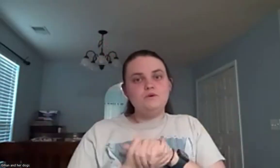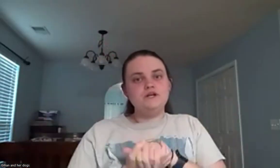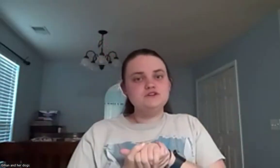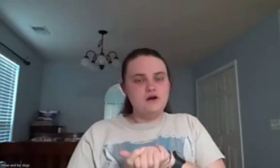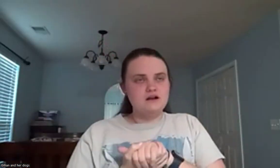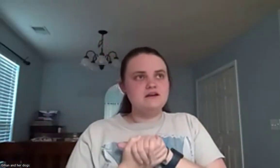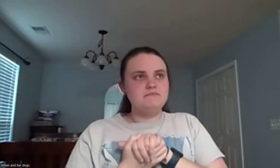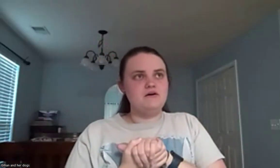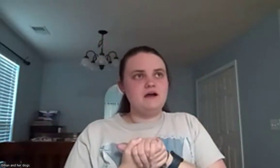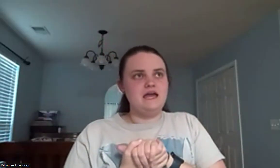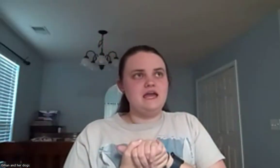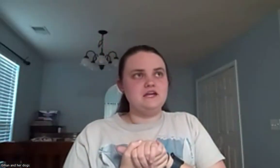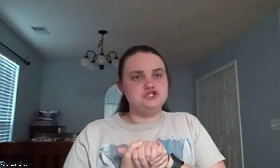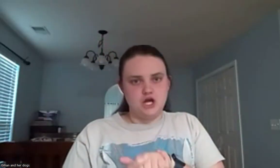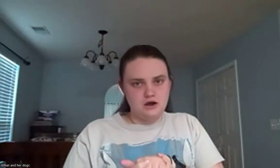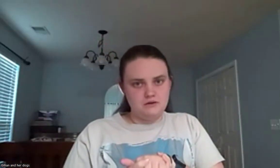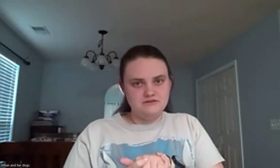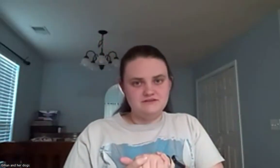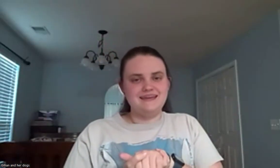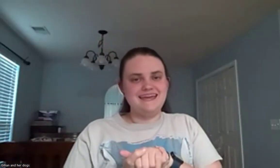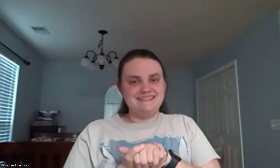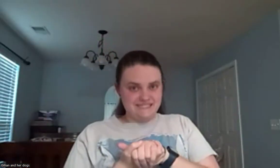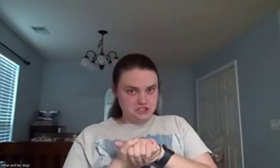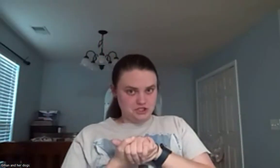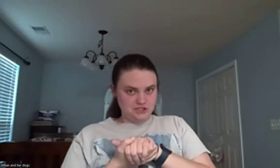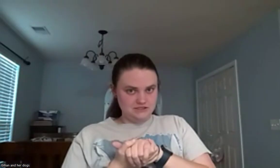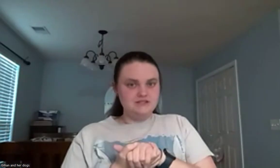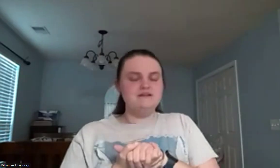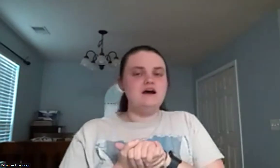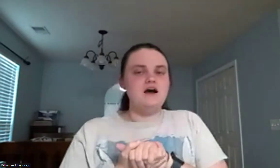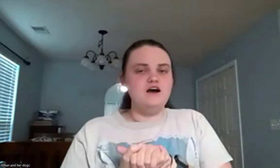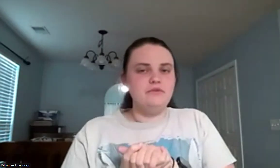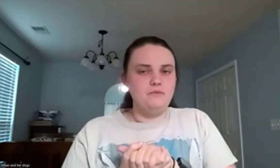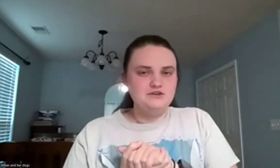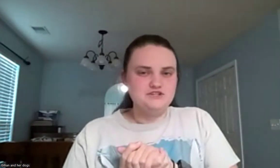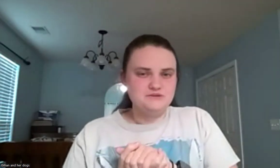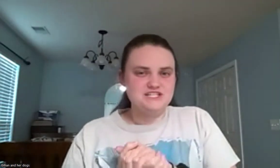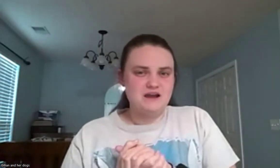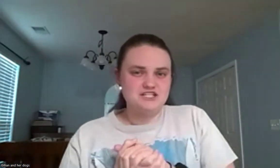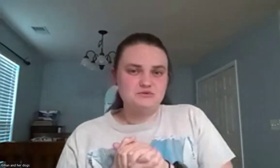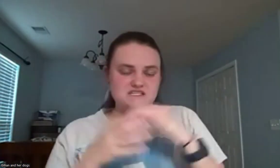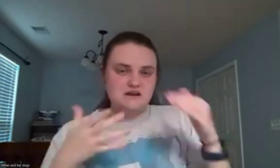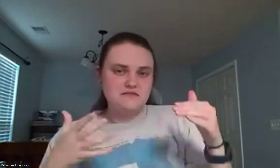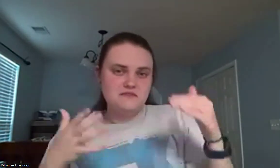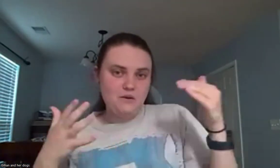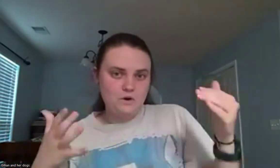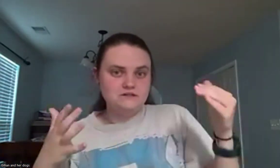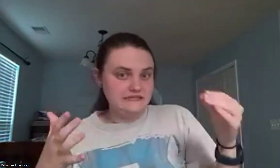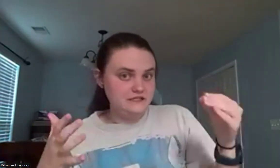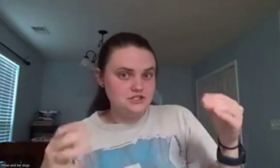you're talking about a job, like a teacher. The way you do it is you actually will sign that word teach.